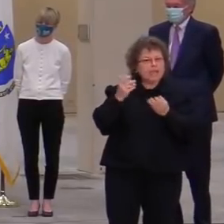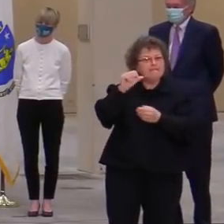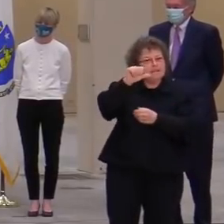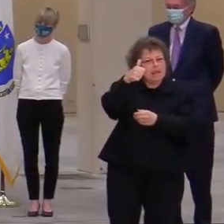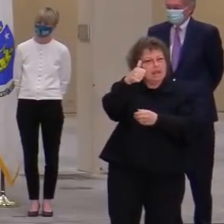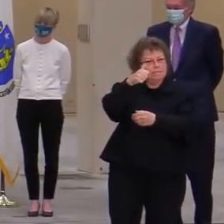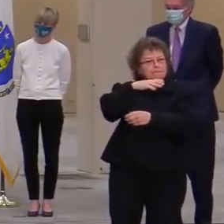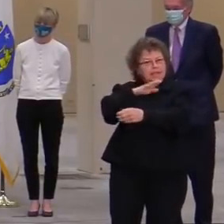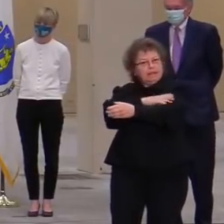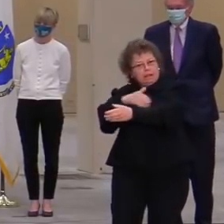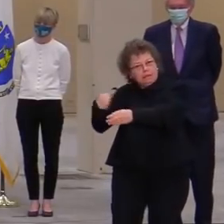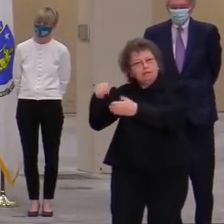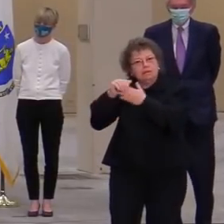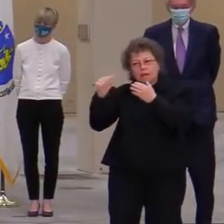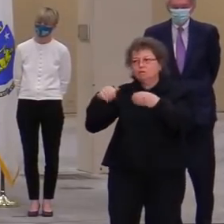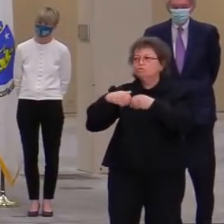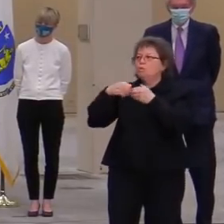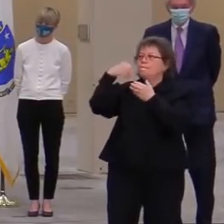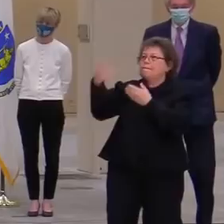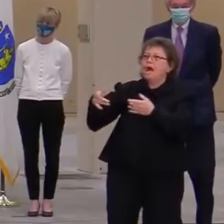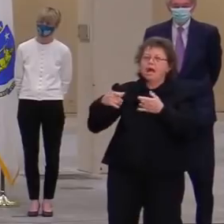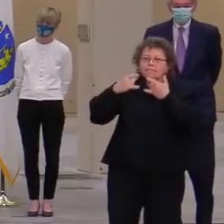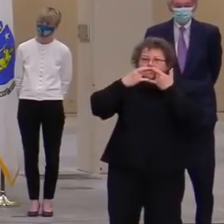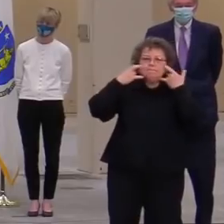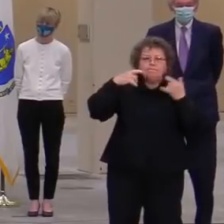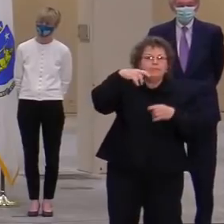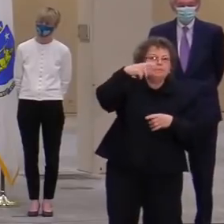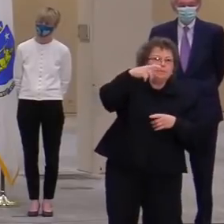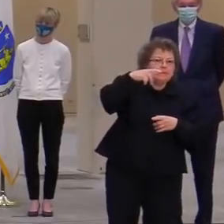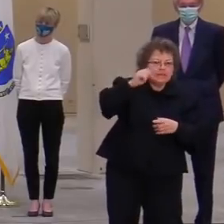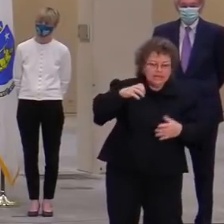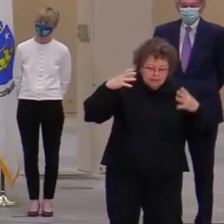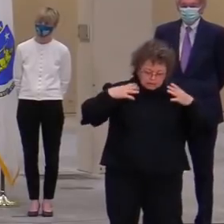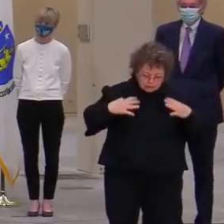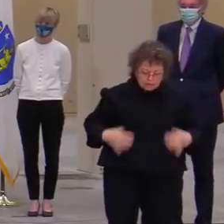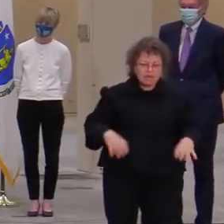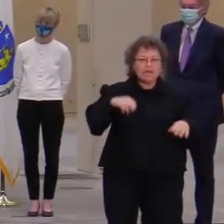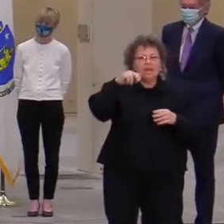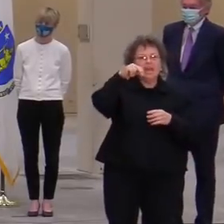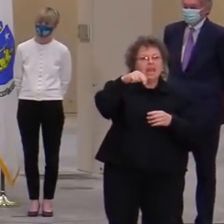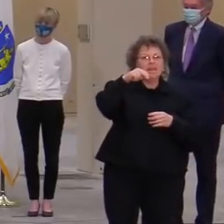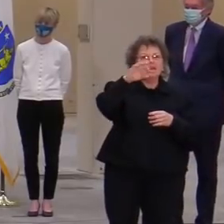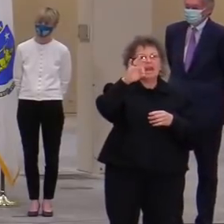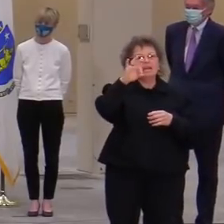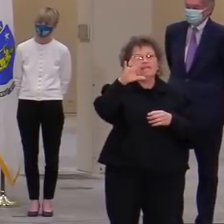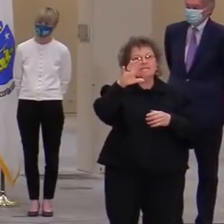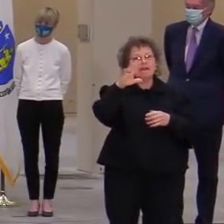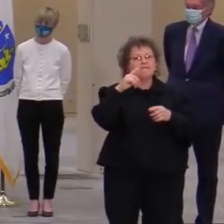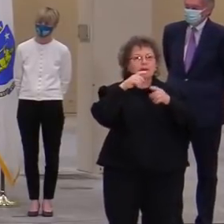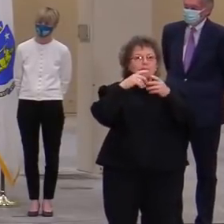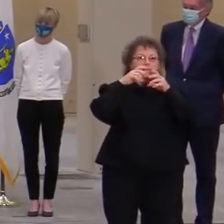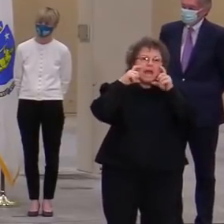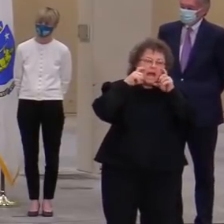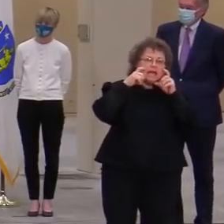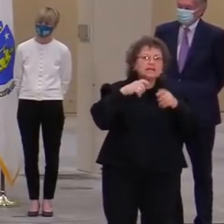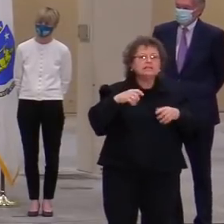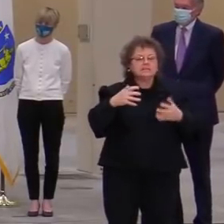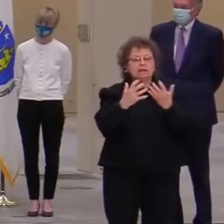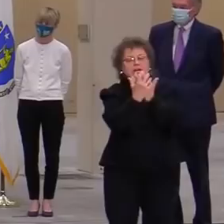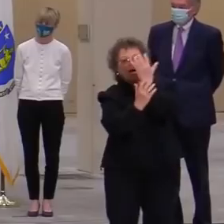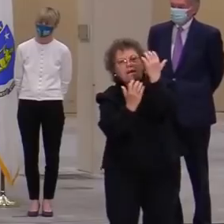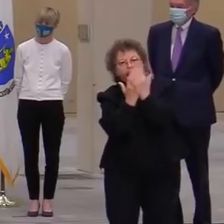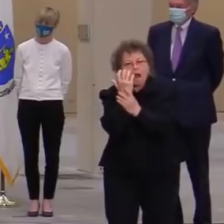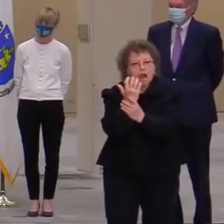Plan Act to buy PPE, to buy the N95 masks, the gowns, the gloves, and all of that. The problem is